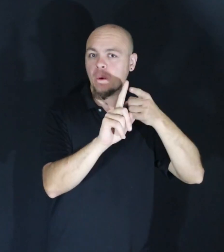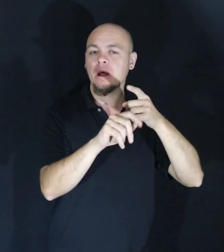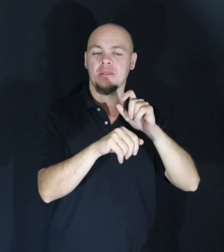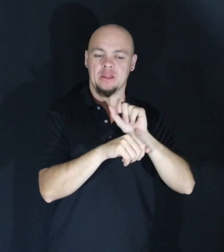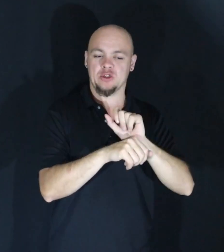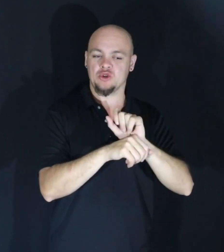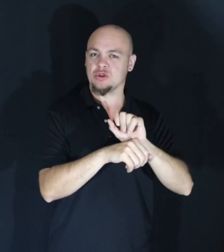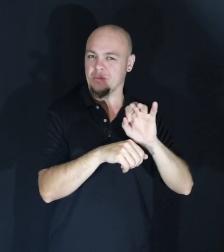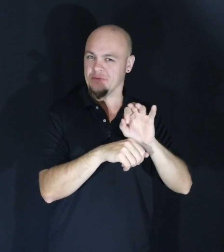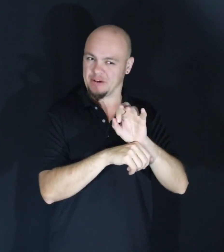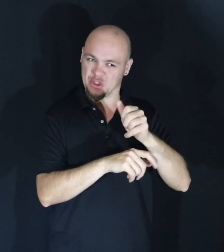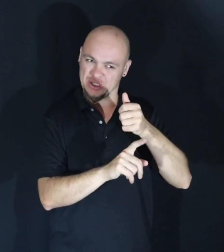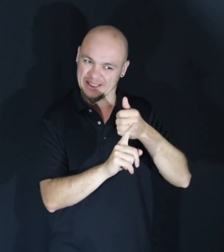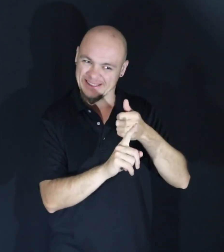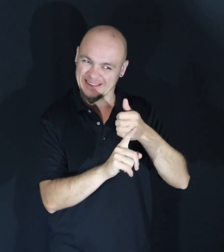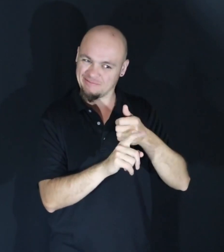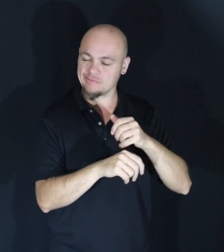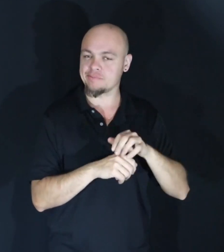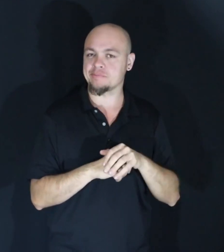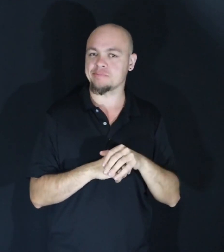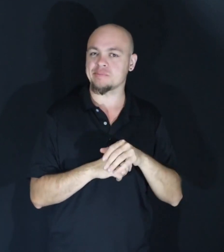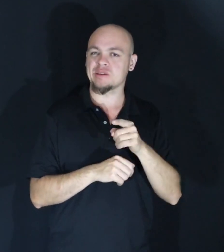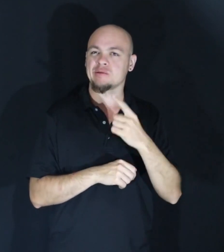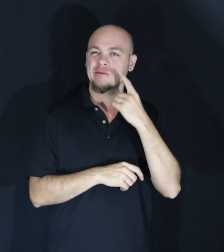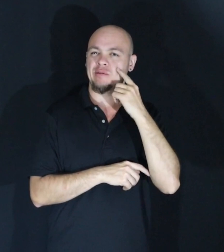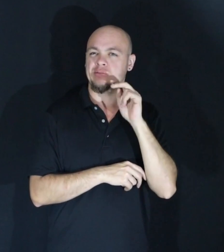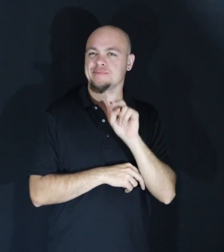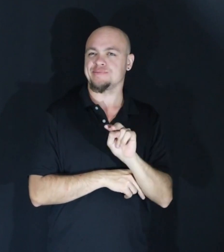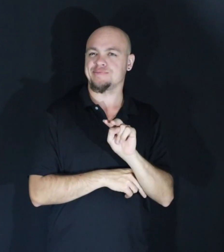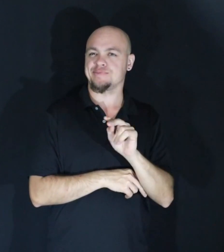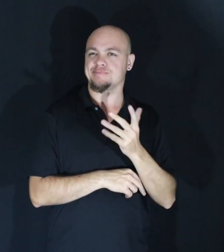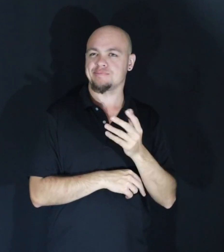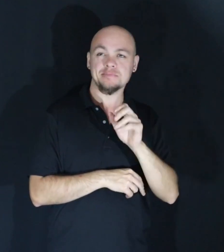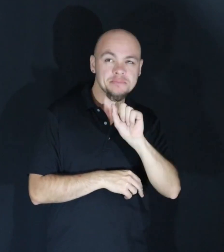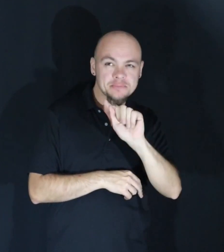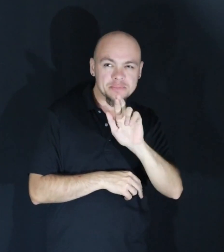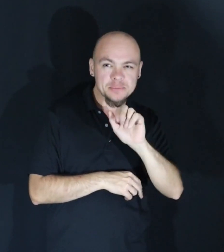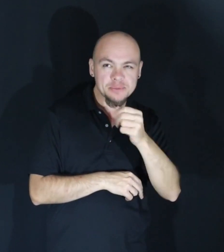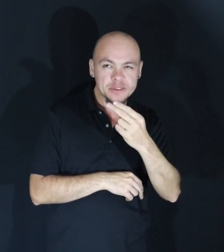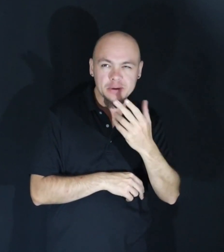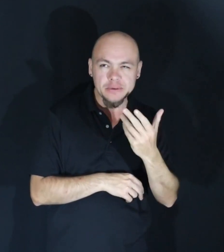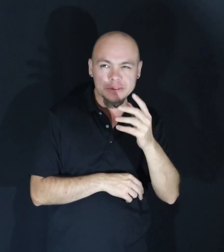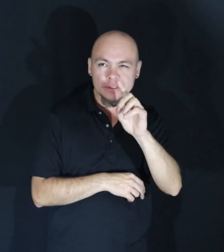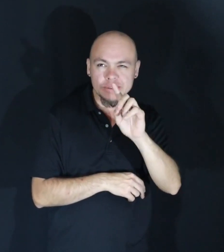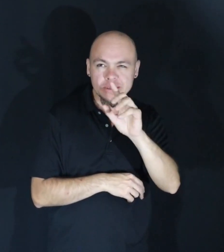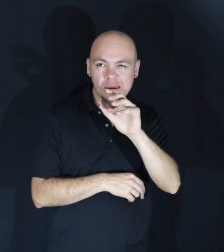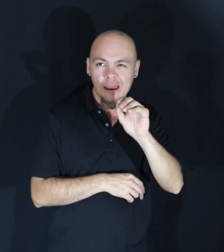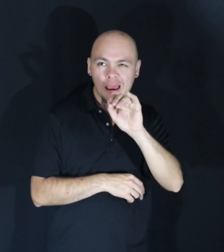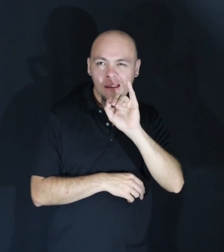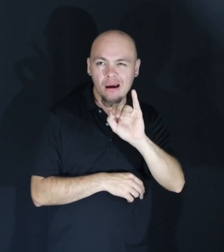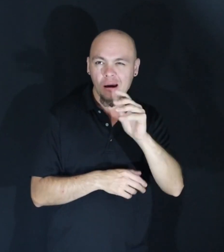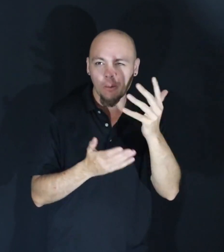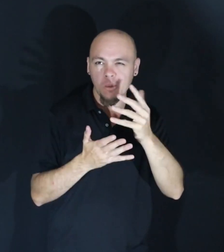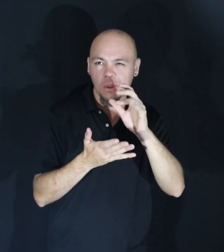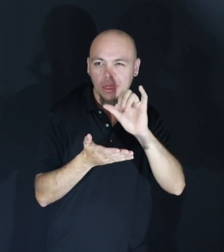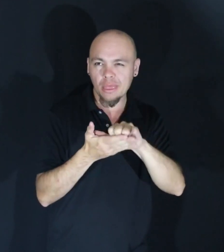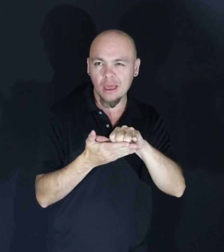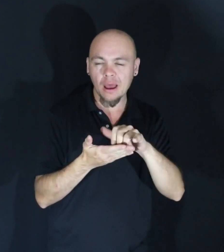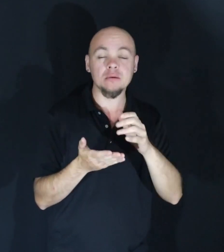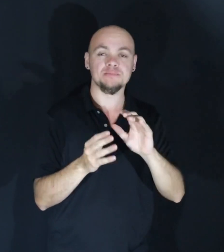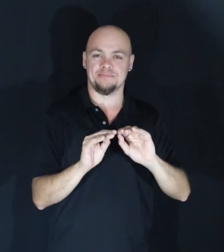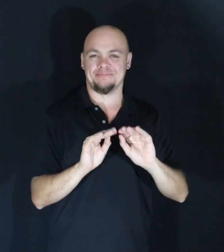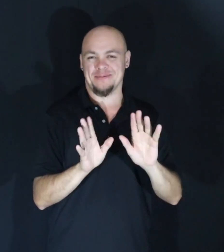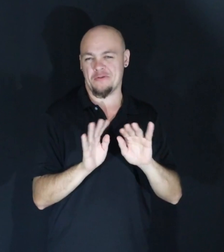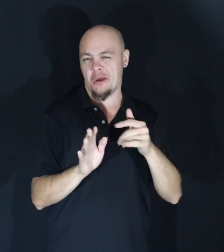at. So you're sitting here thinking, Sarah, what's D&I? Good question, I'll